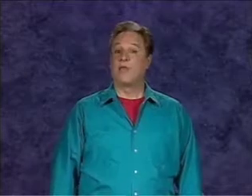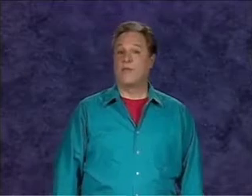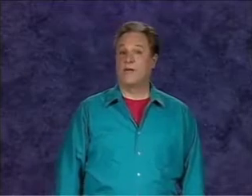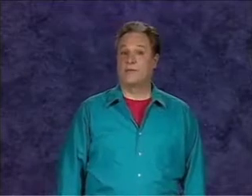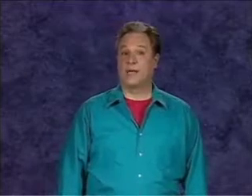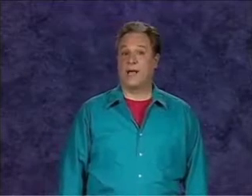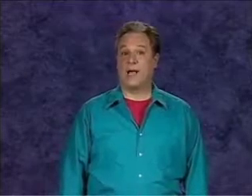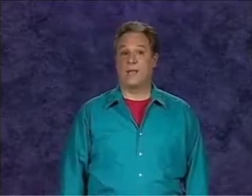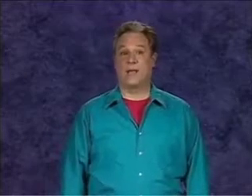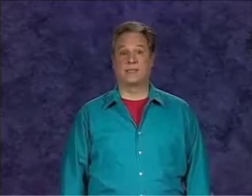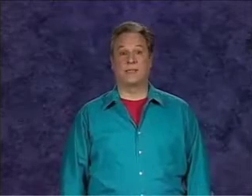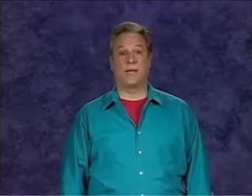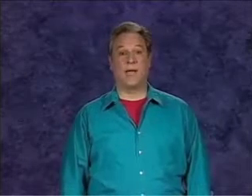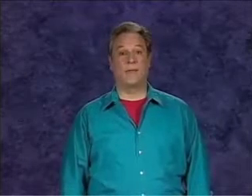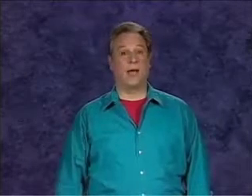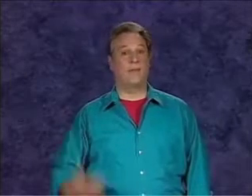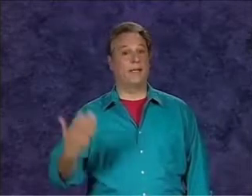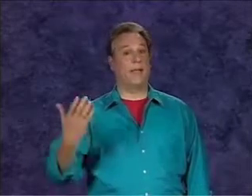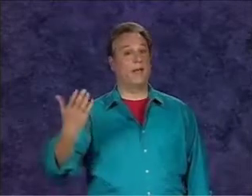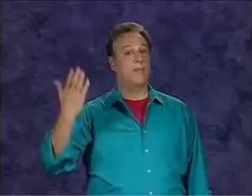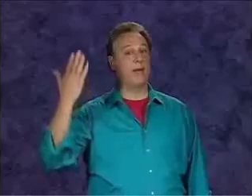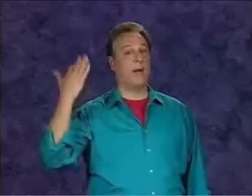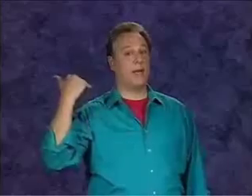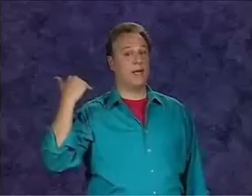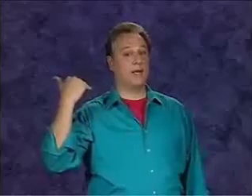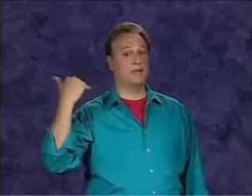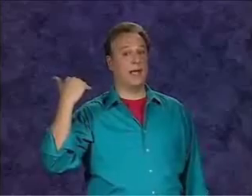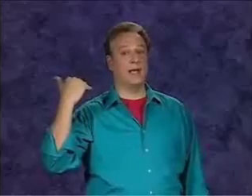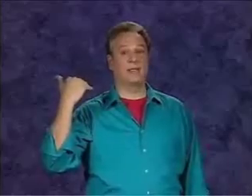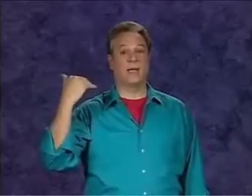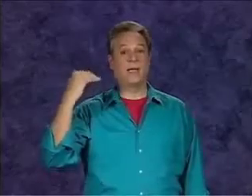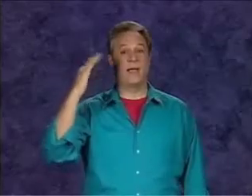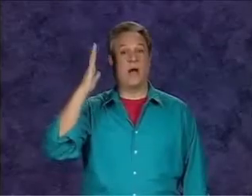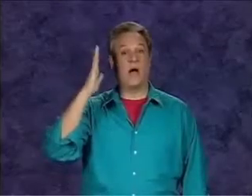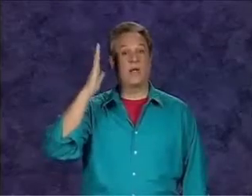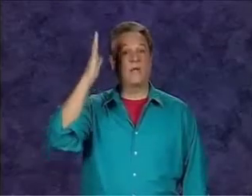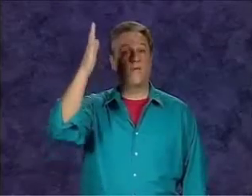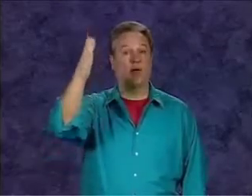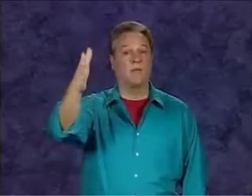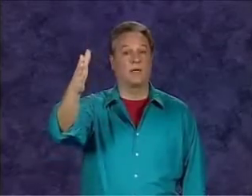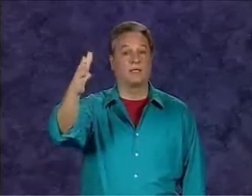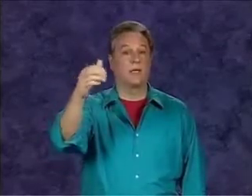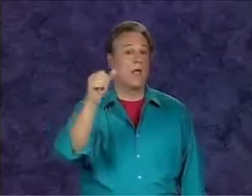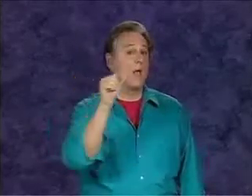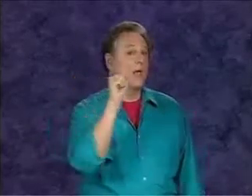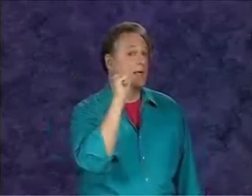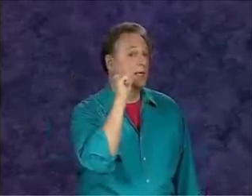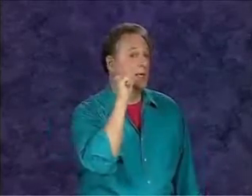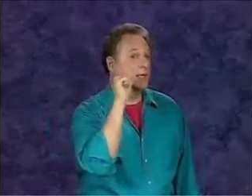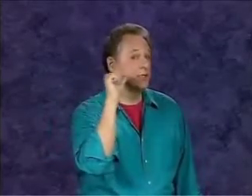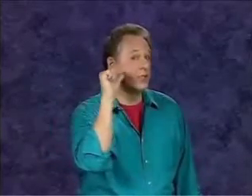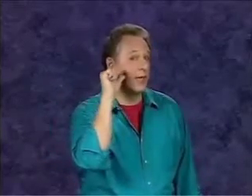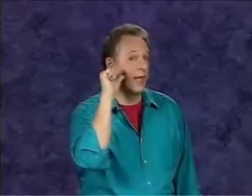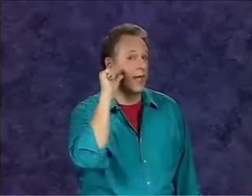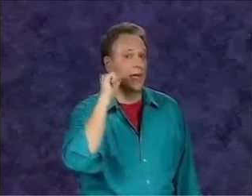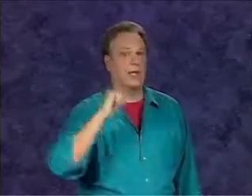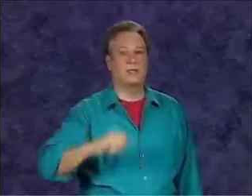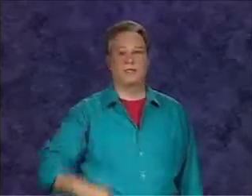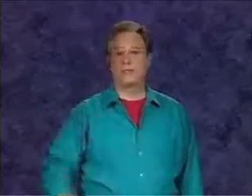Think of time as a timeline beginning behind us and extending out in front of us. Yesterday is a